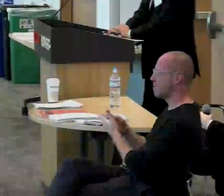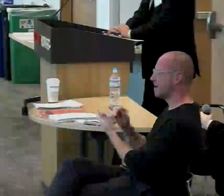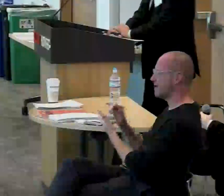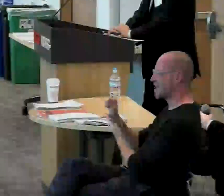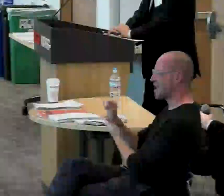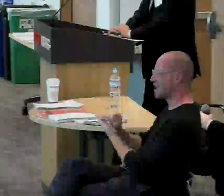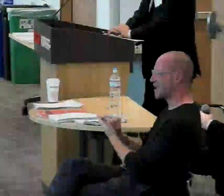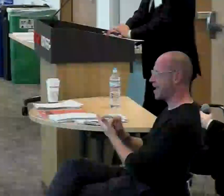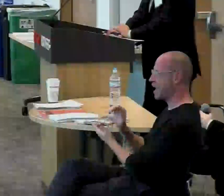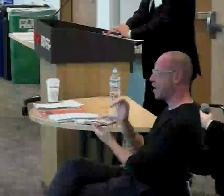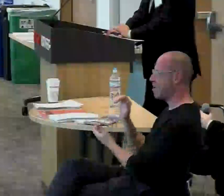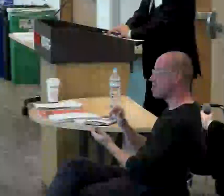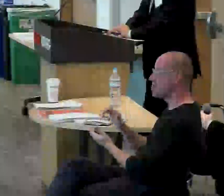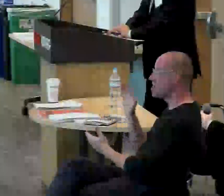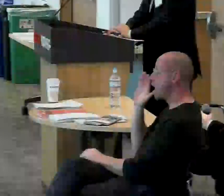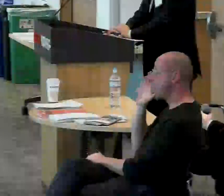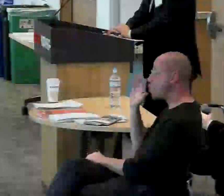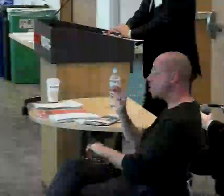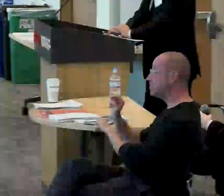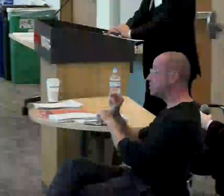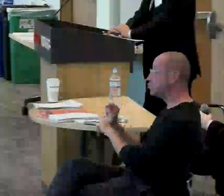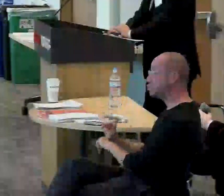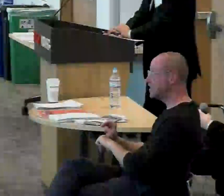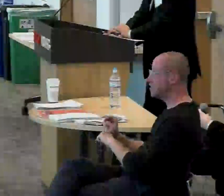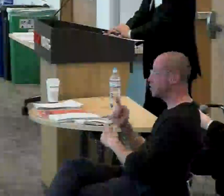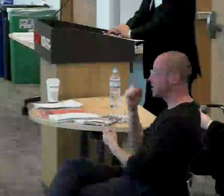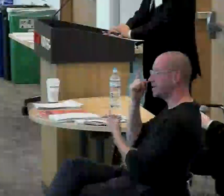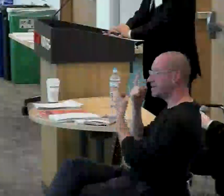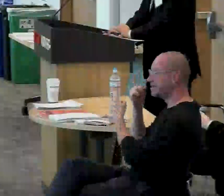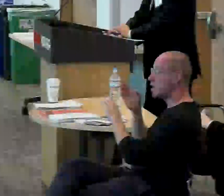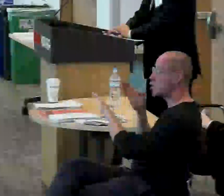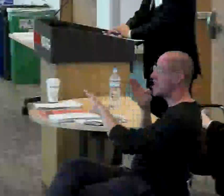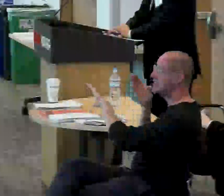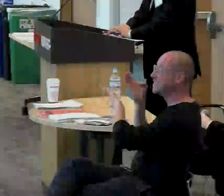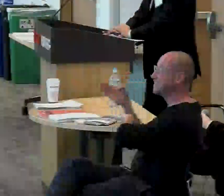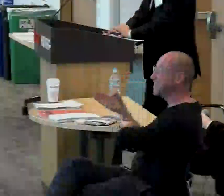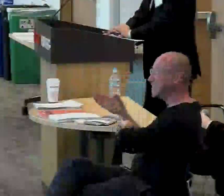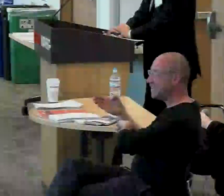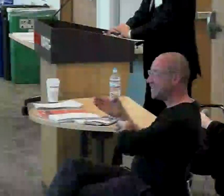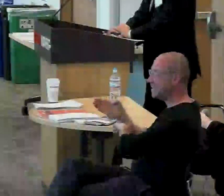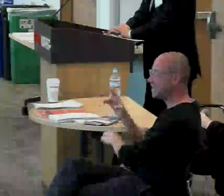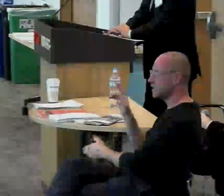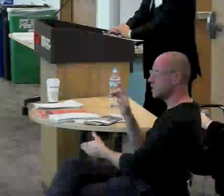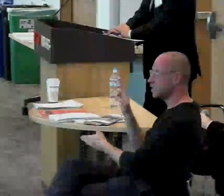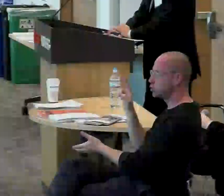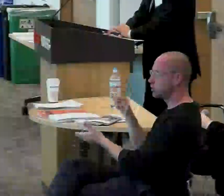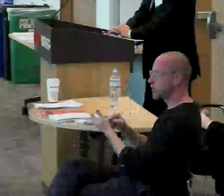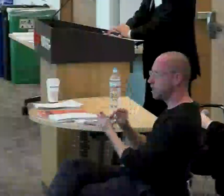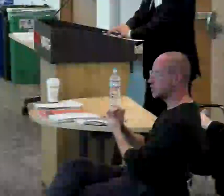exceed if they reverted back to the old $2,000 limit?